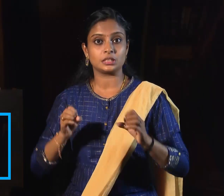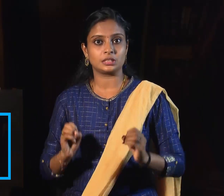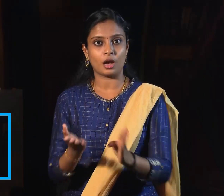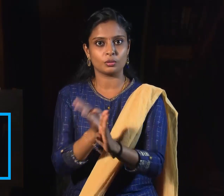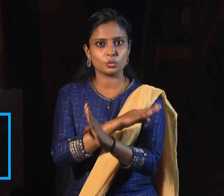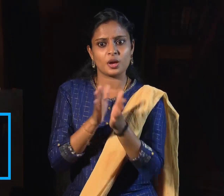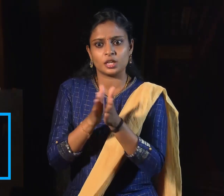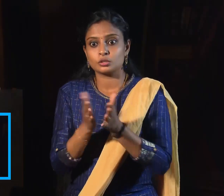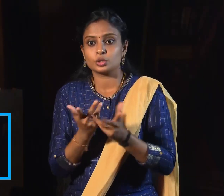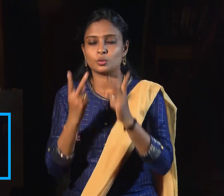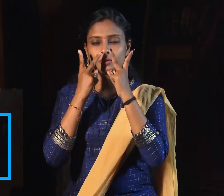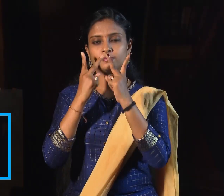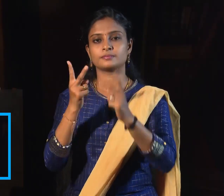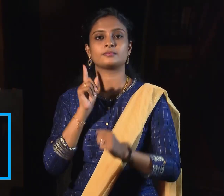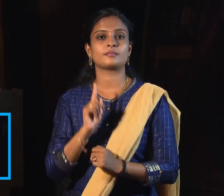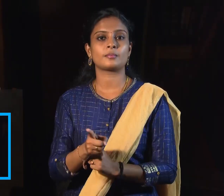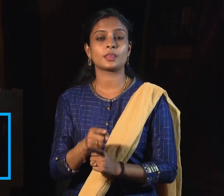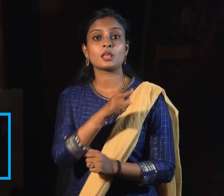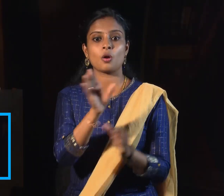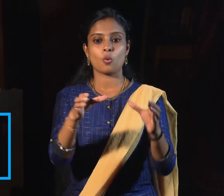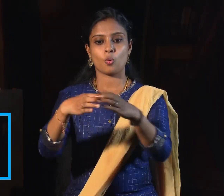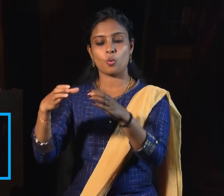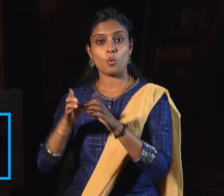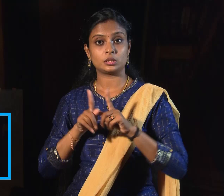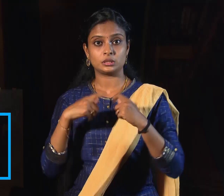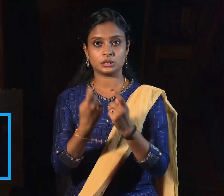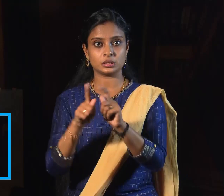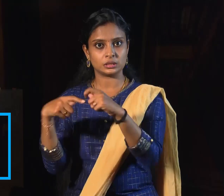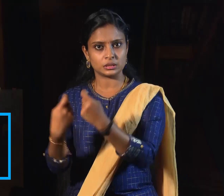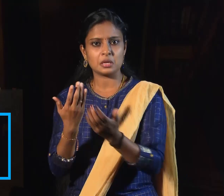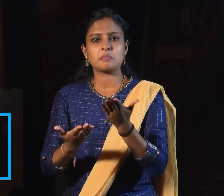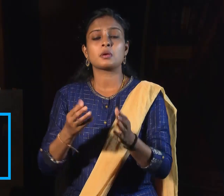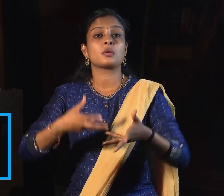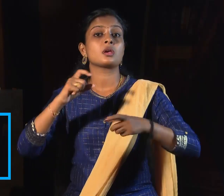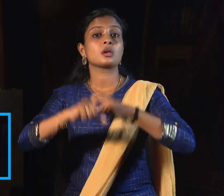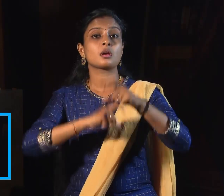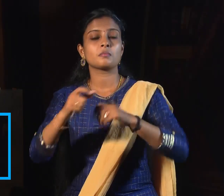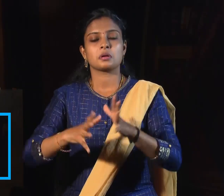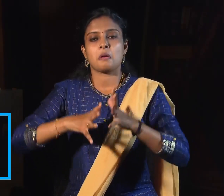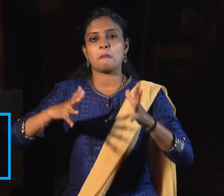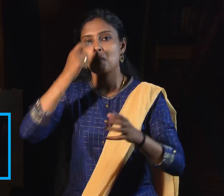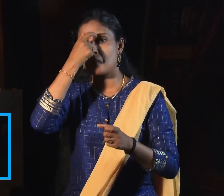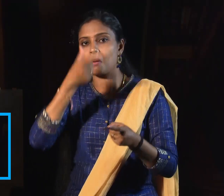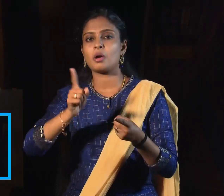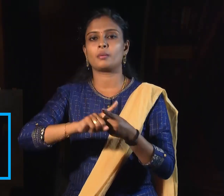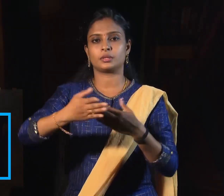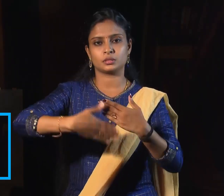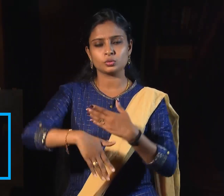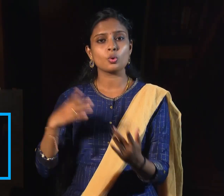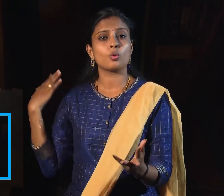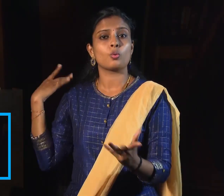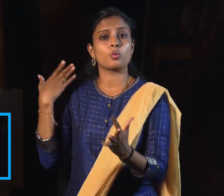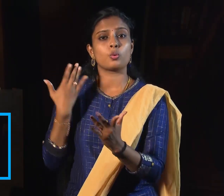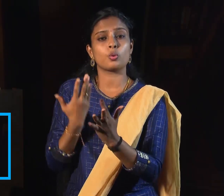successful running of the business. Those groups may pose a serious threat to the company. From the past few years,